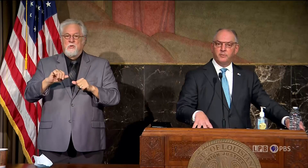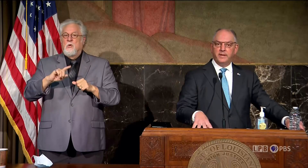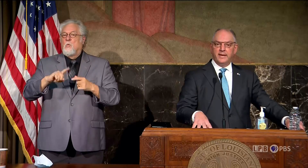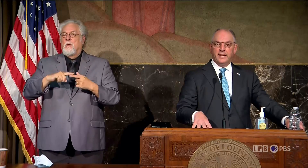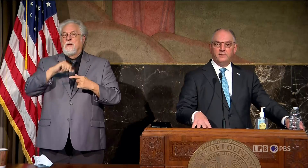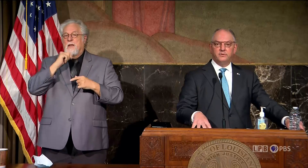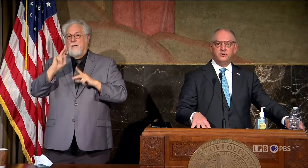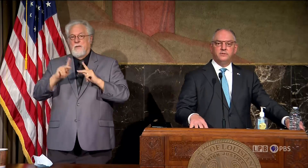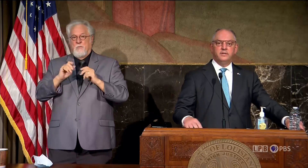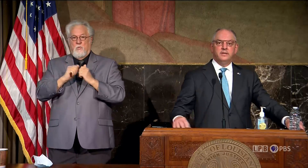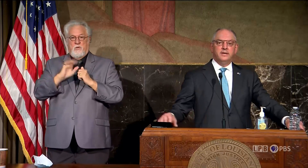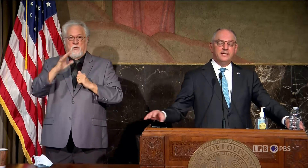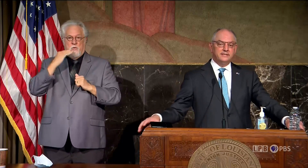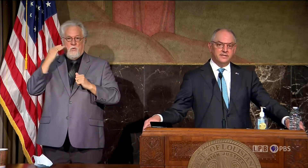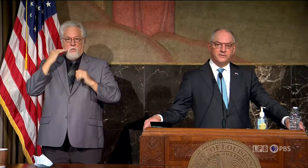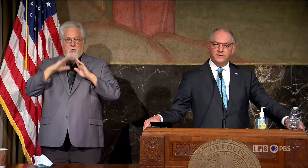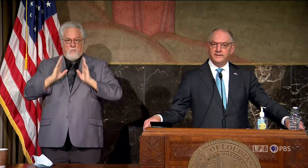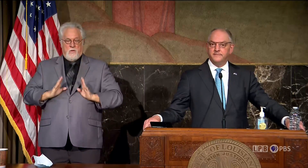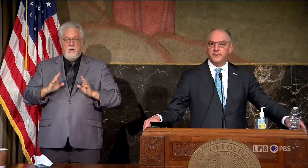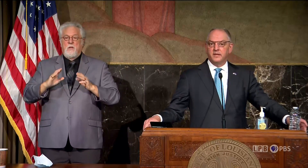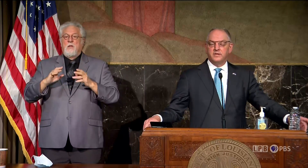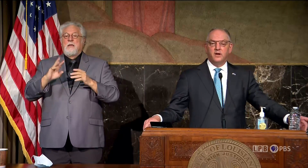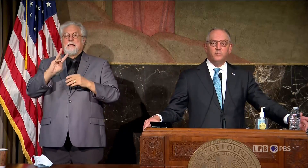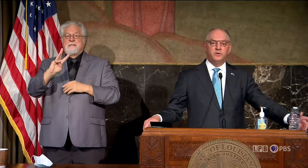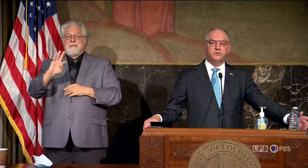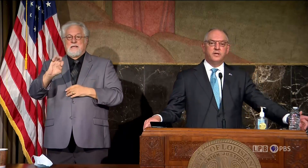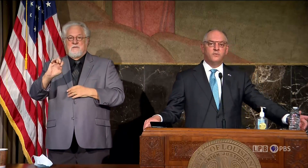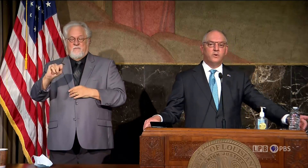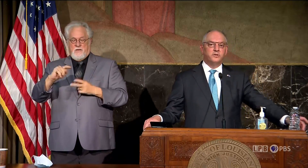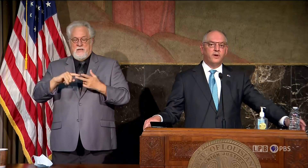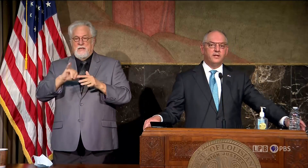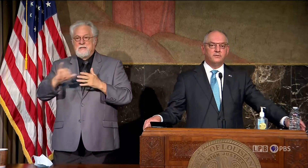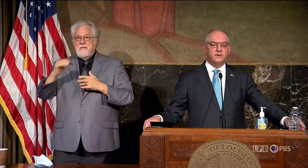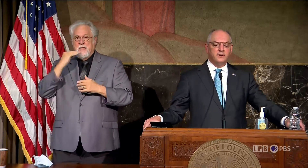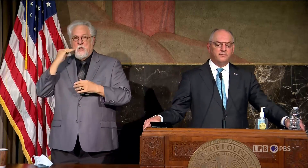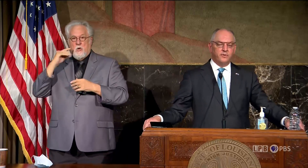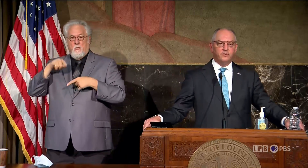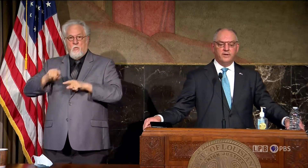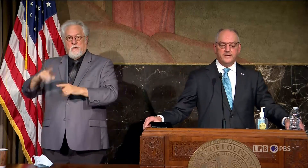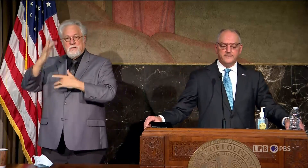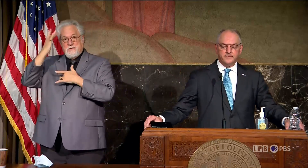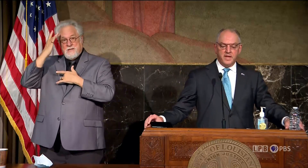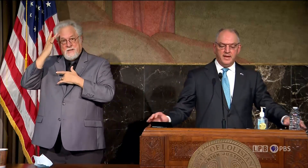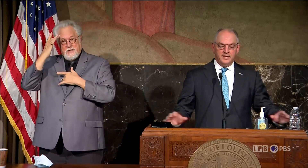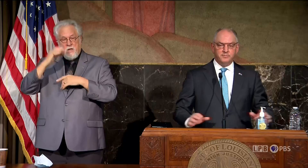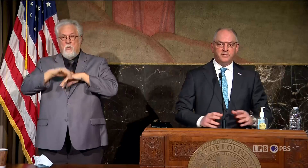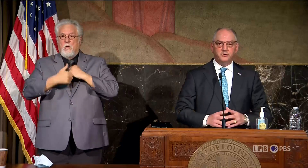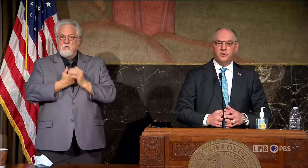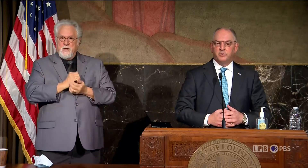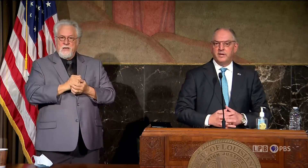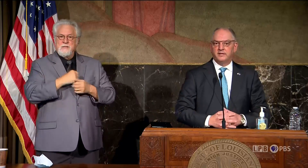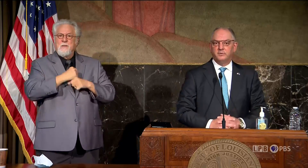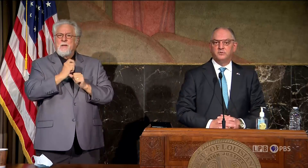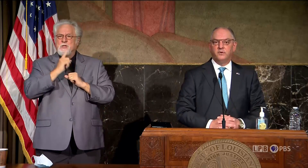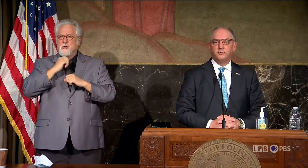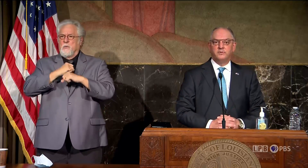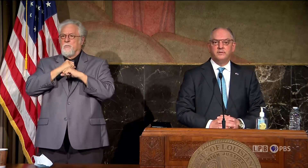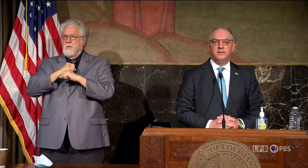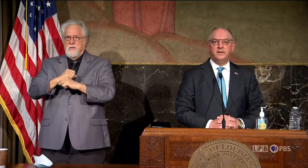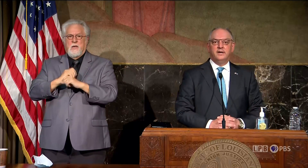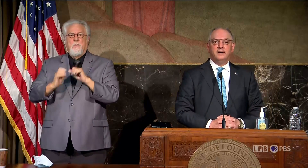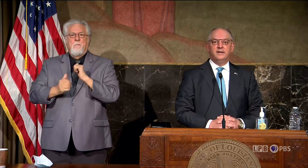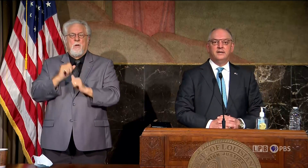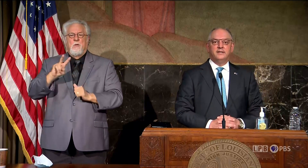people from your immediate household, at least 6 feet. Stay home when you're sick, wash your hands frequently, and let's make sure we protect the most